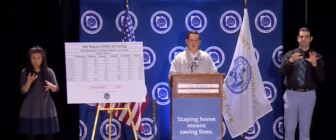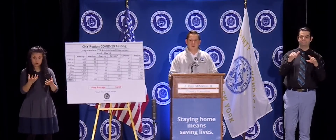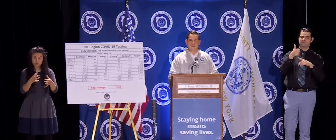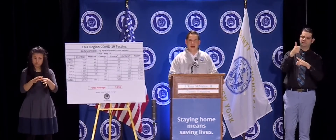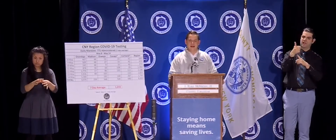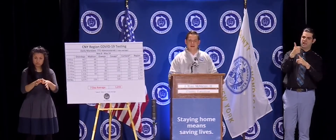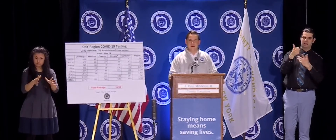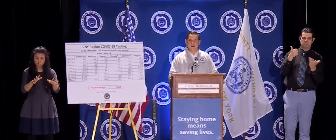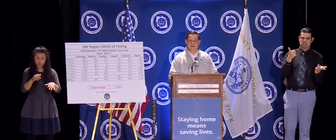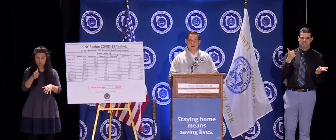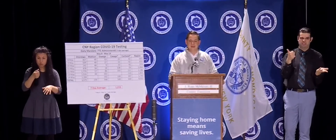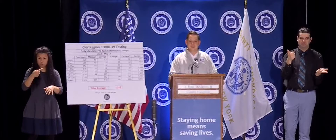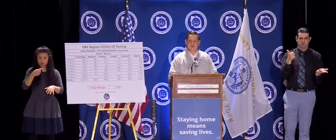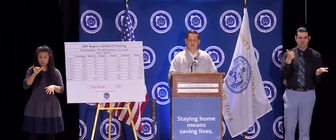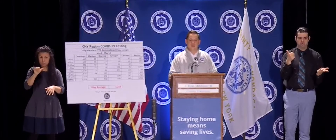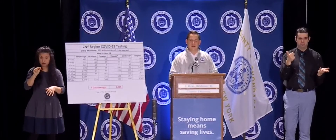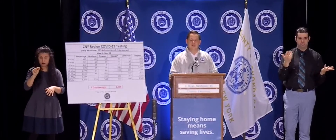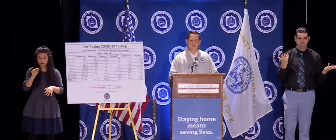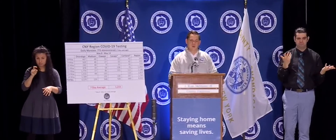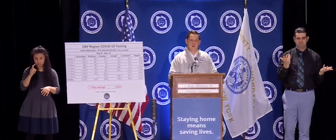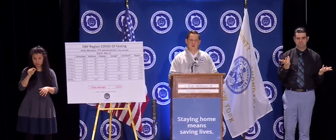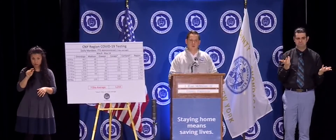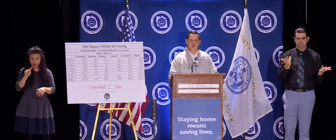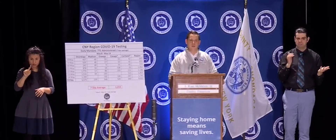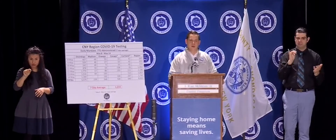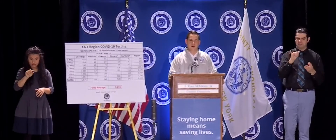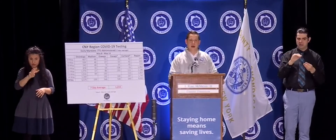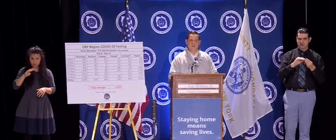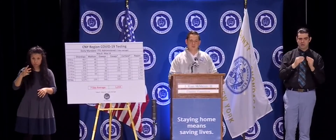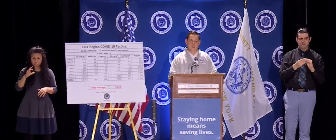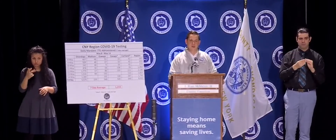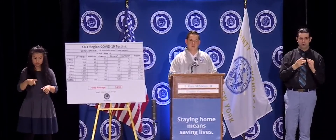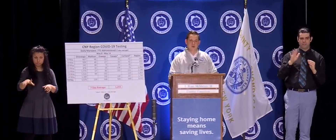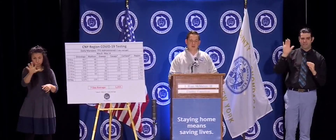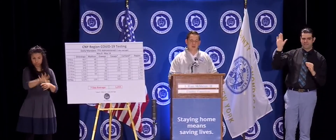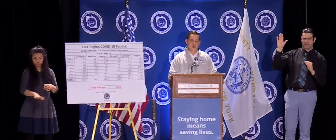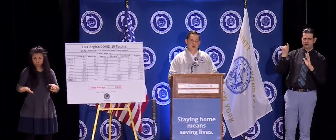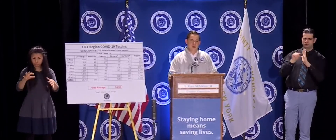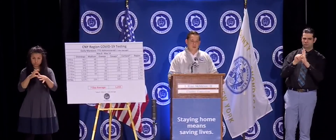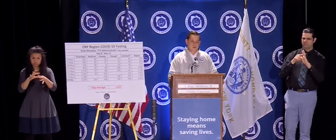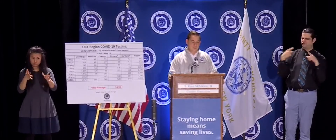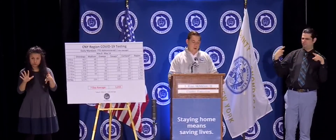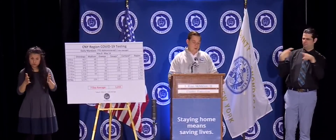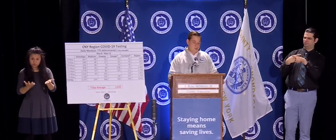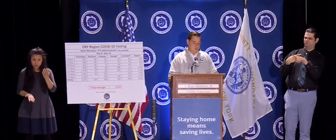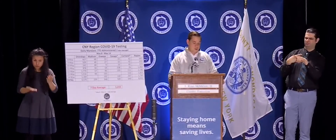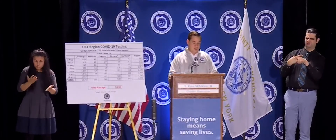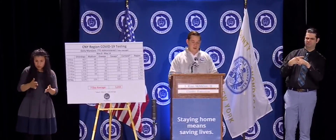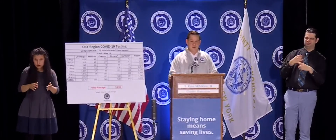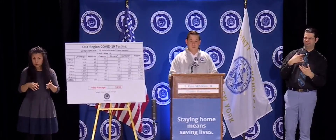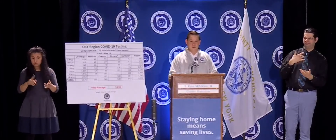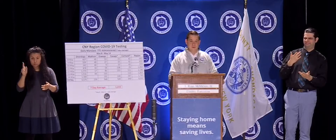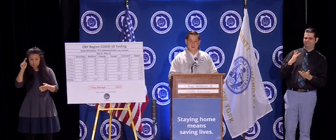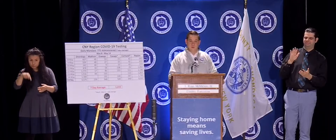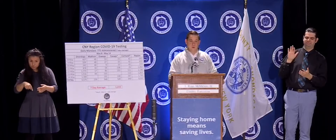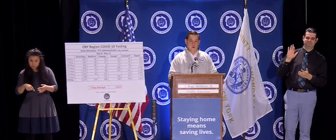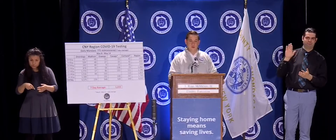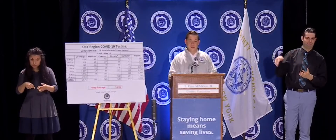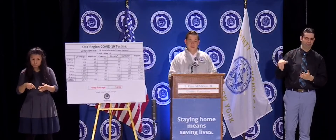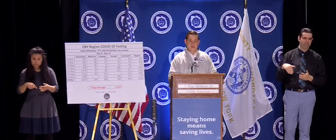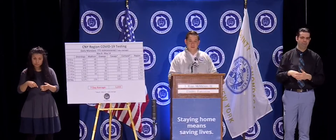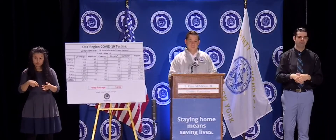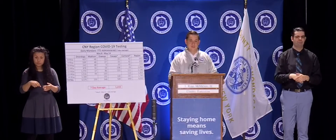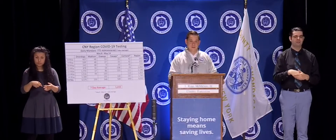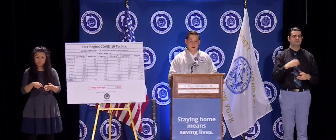overall, I don't know if that reflects what's being accomplished by the community. Tomorrow's going to be a challenge. It's going to be one of